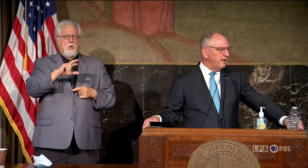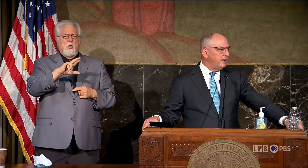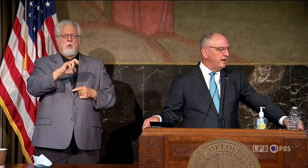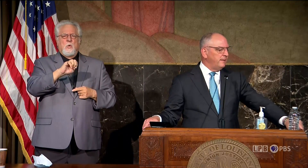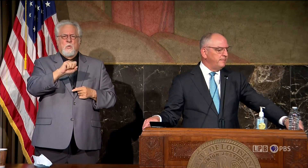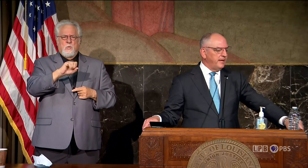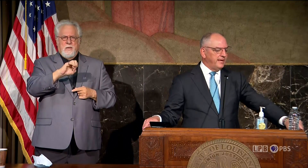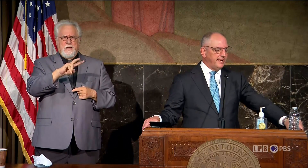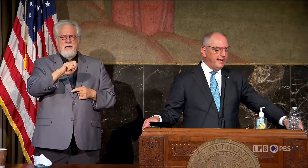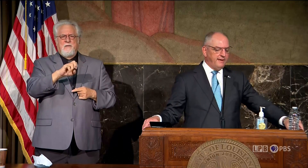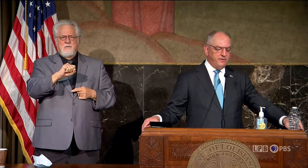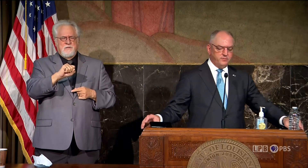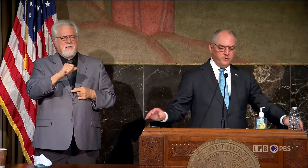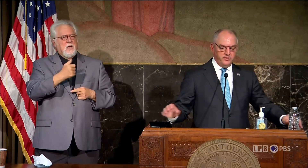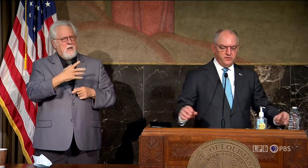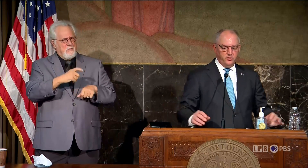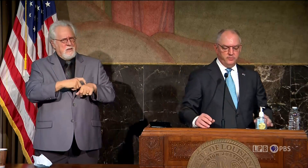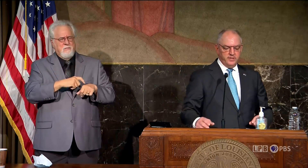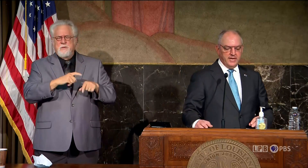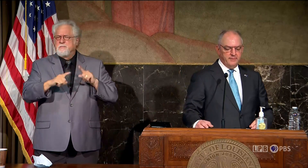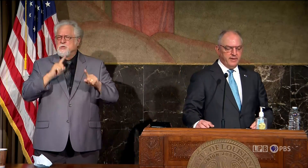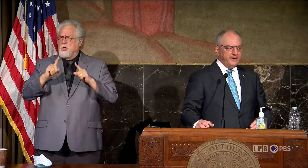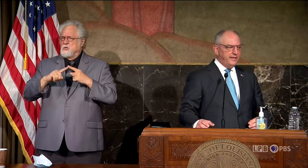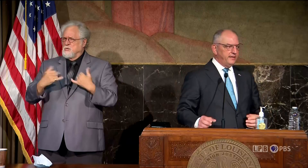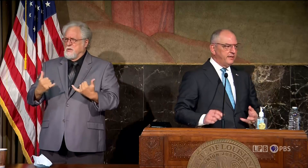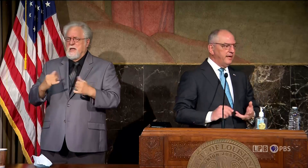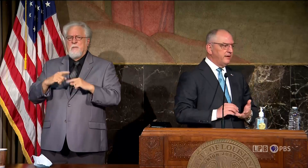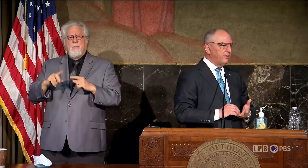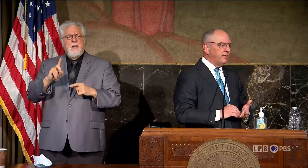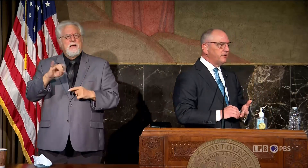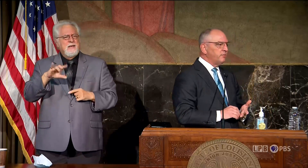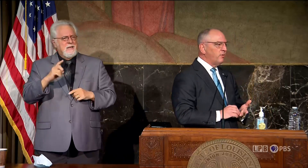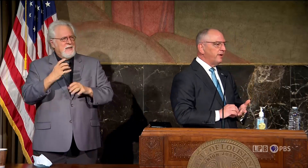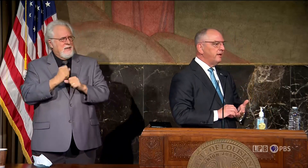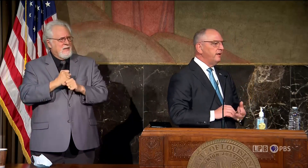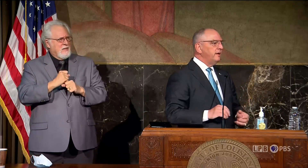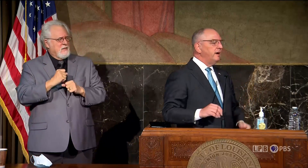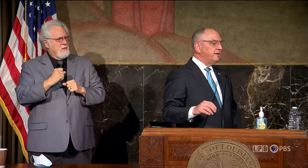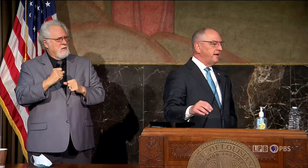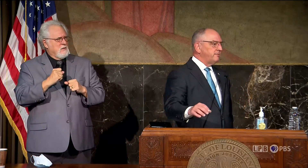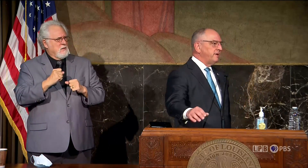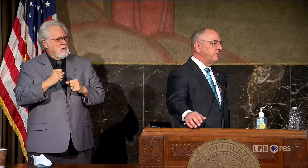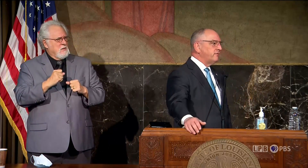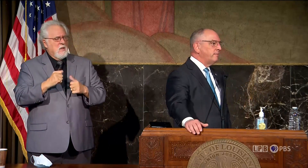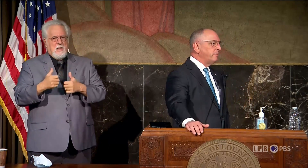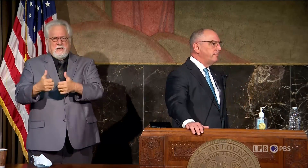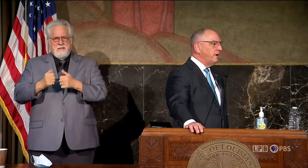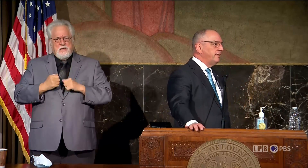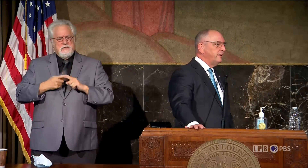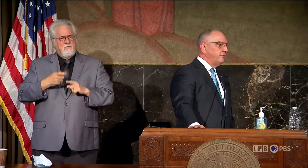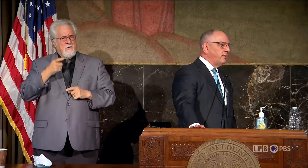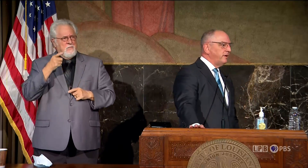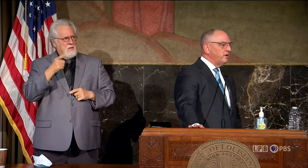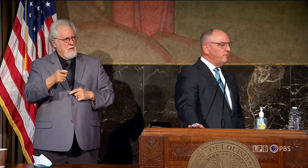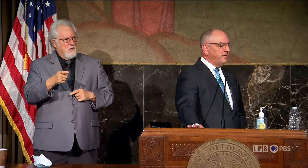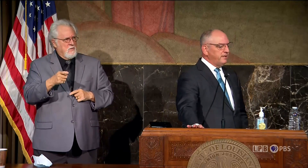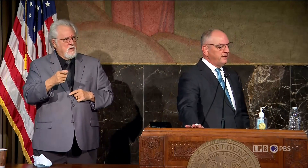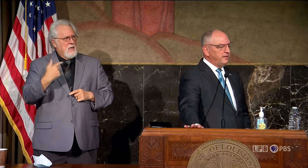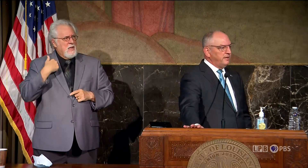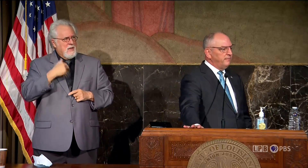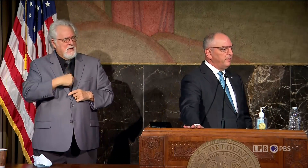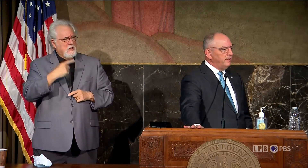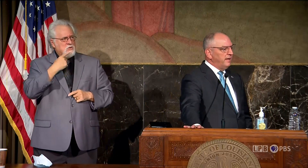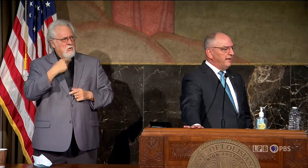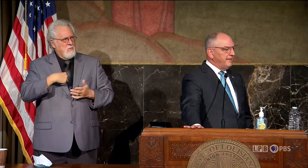yesterday, and I haven't spoken to him today, but I did get early this morning a text message from him where he told me